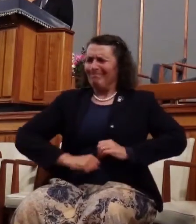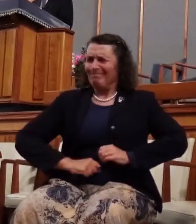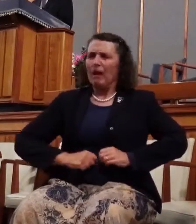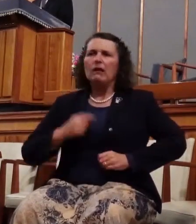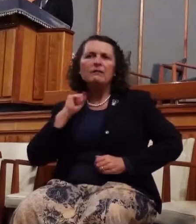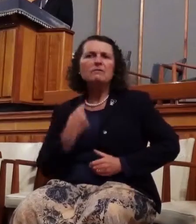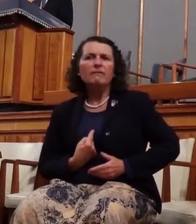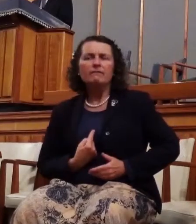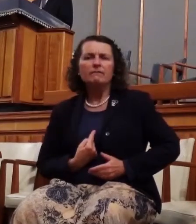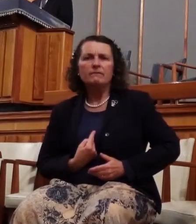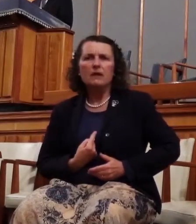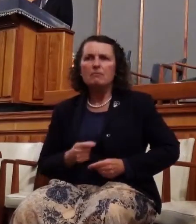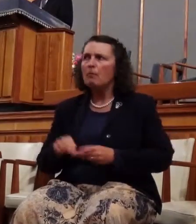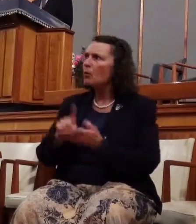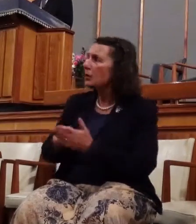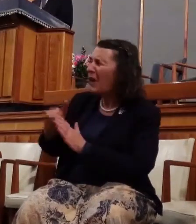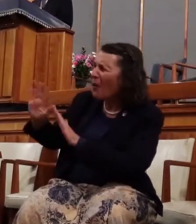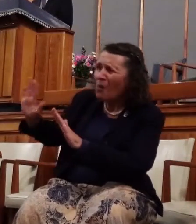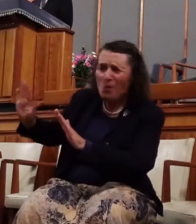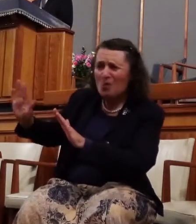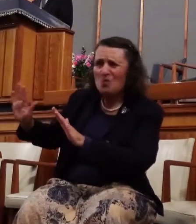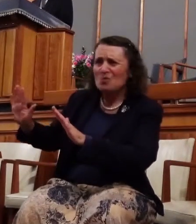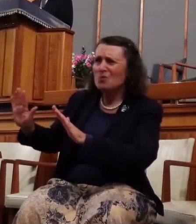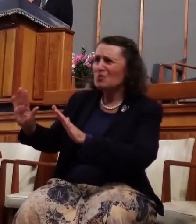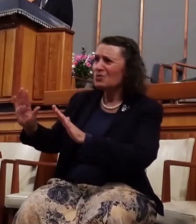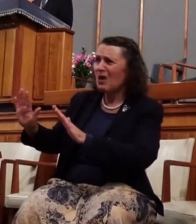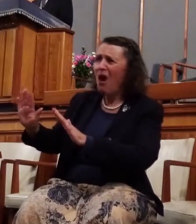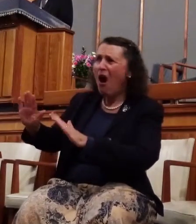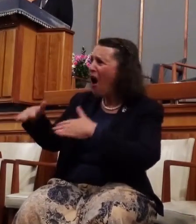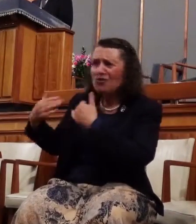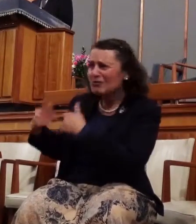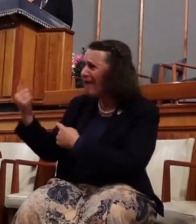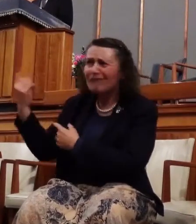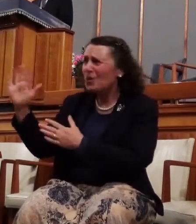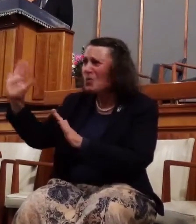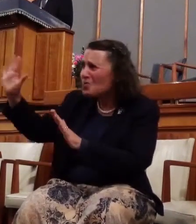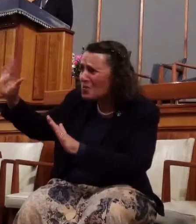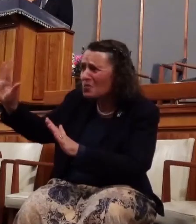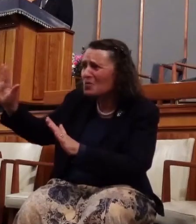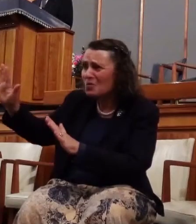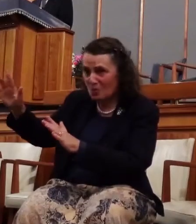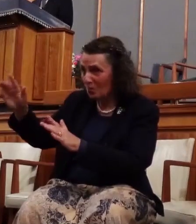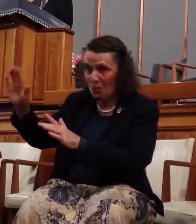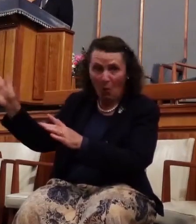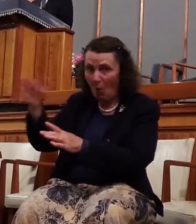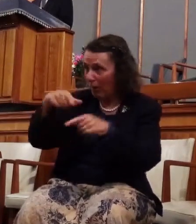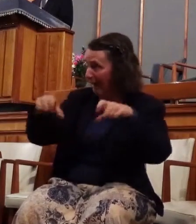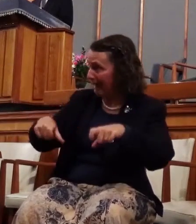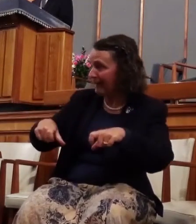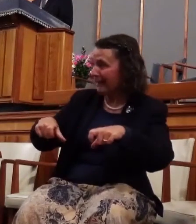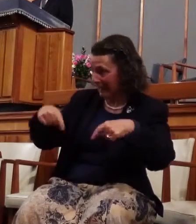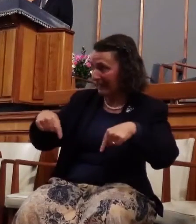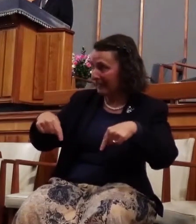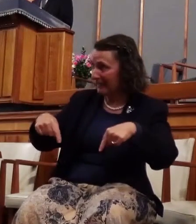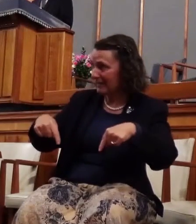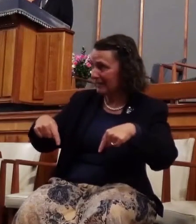But Paul cried with a loud voice, saying, Do thyself no harm, for we are all here.